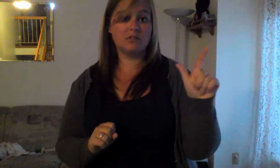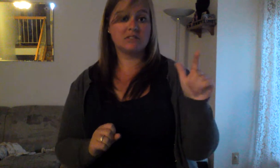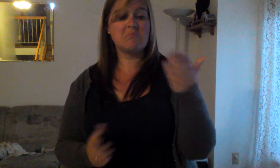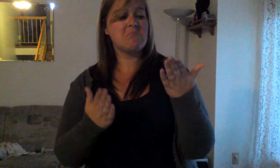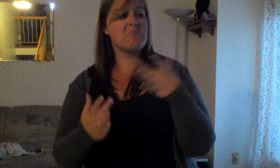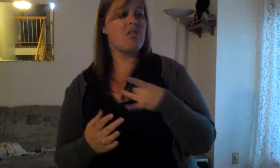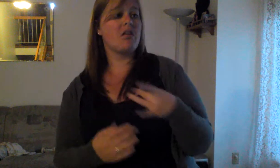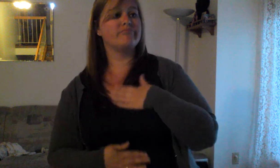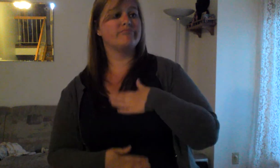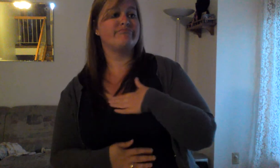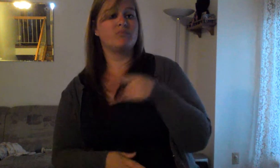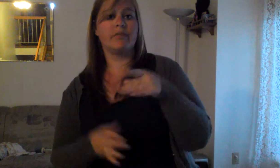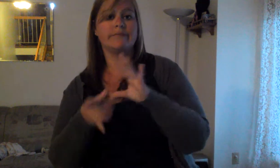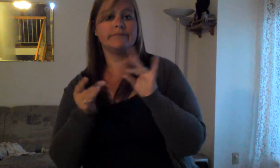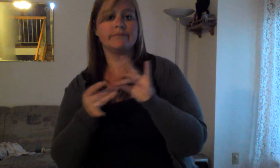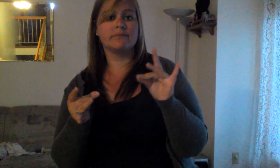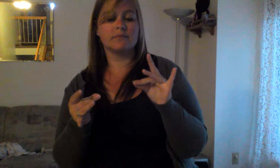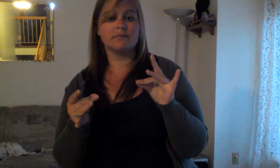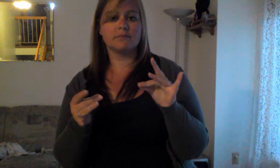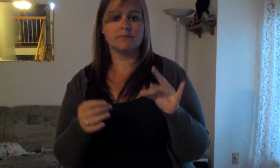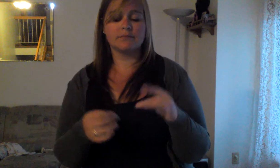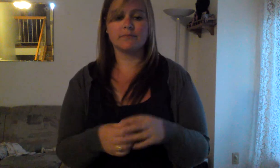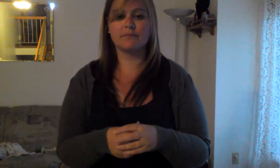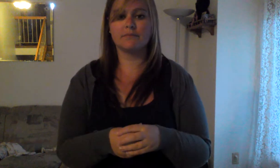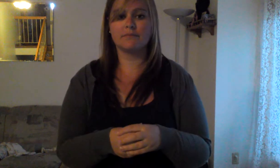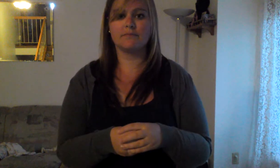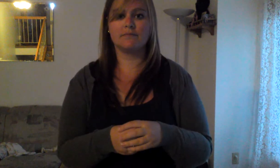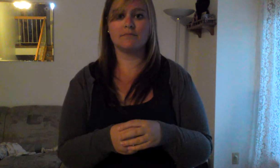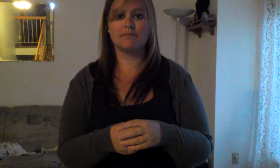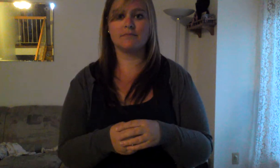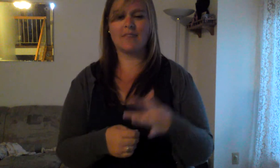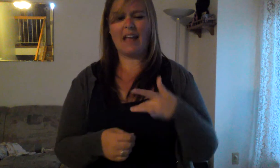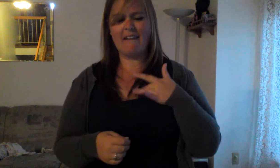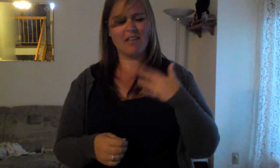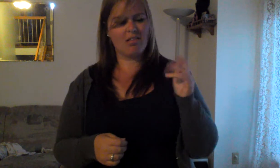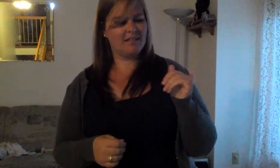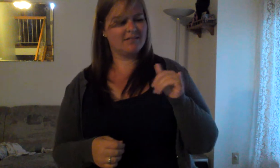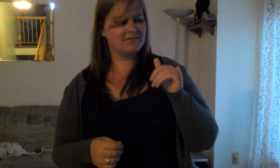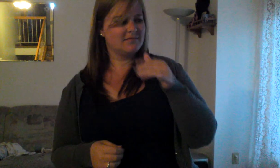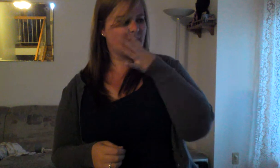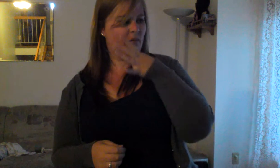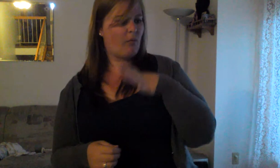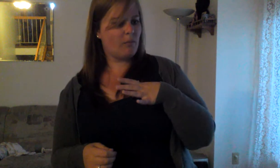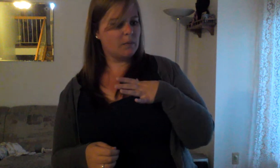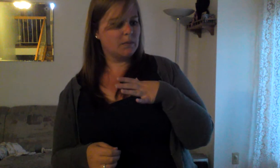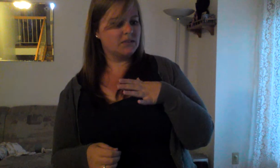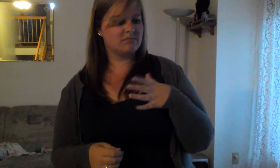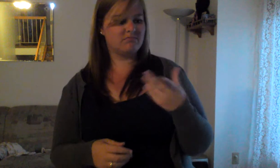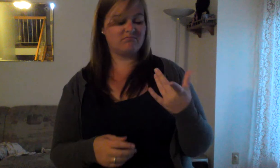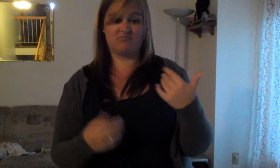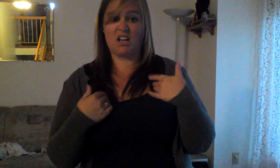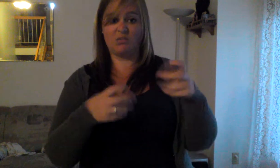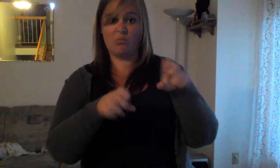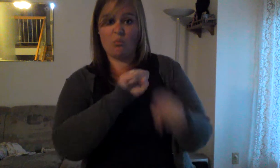actually causes in fights amongst conservatives. I feel that if a woman suffers a rape, I feel that the child should still be allowed to live.